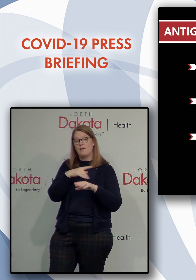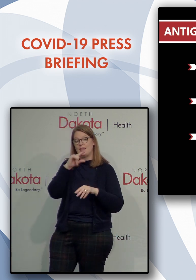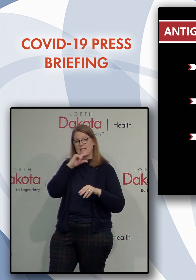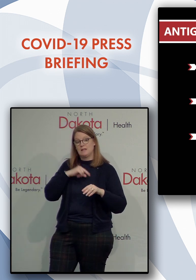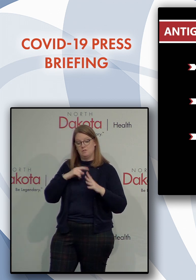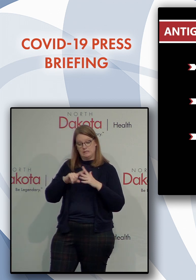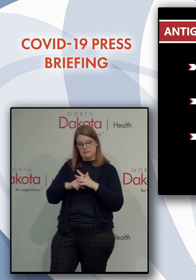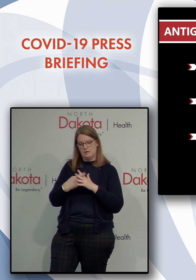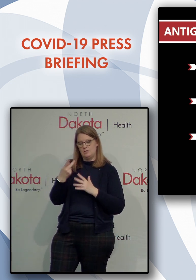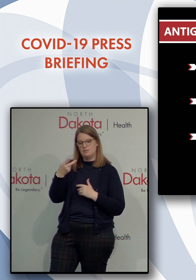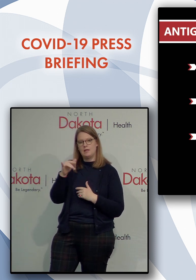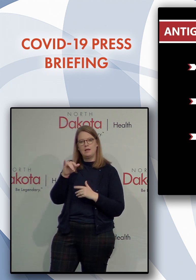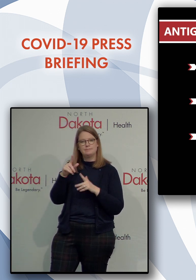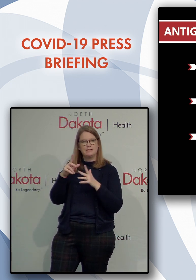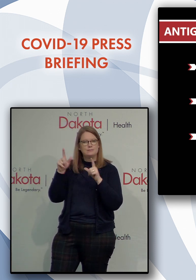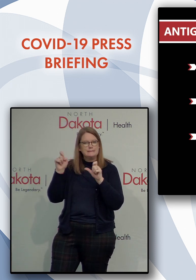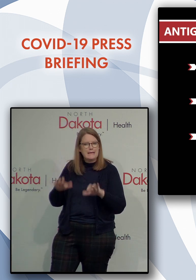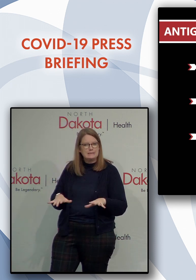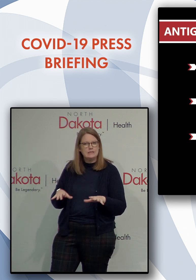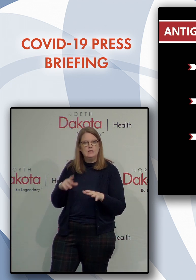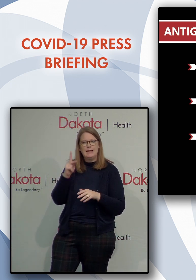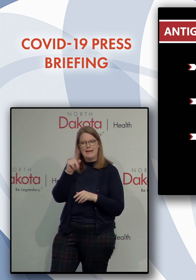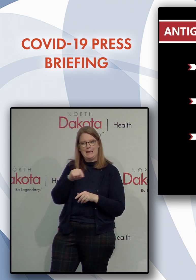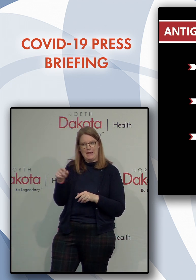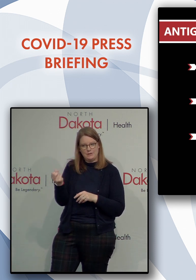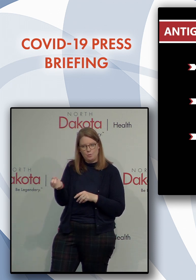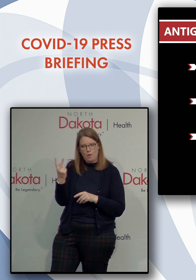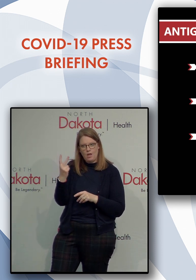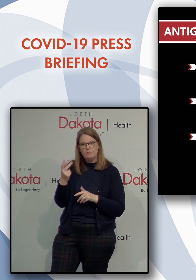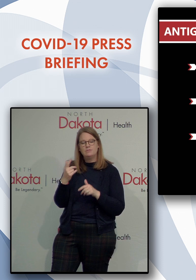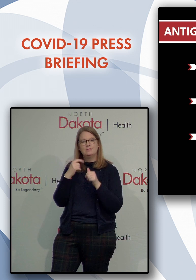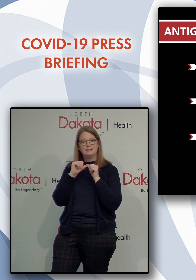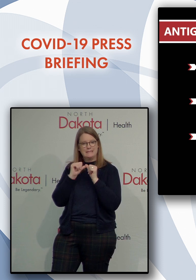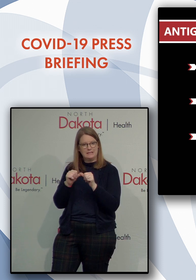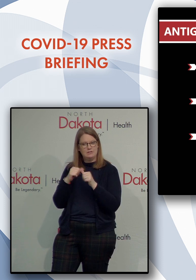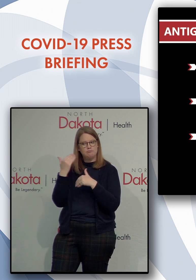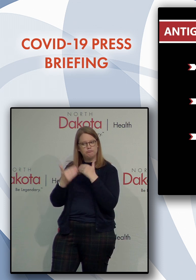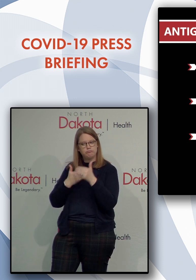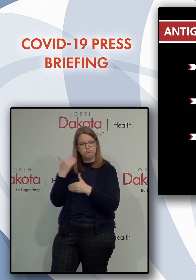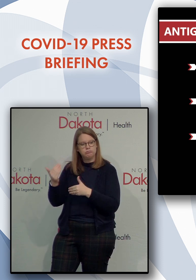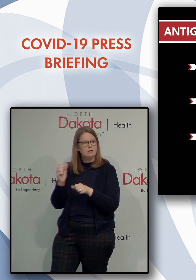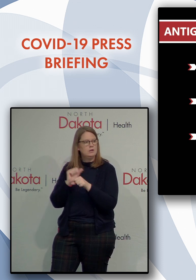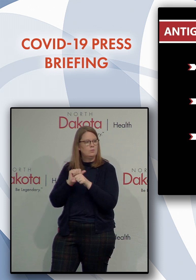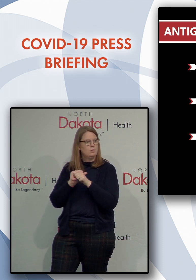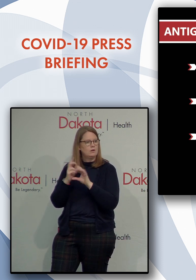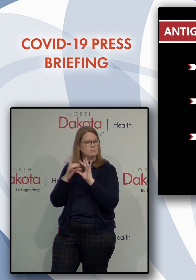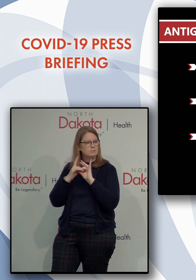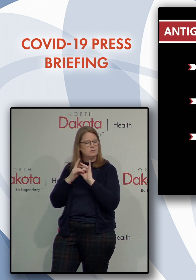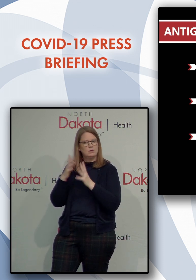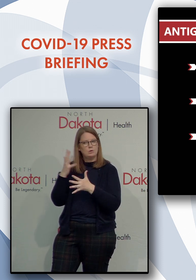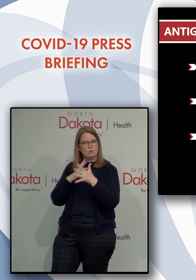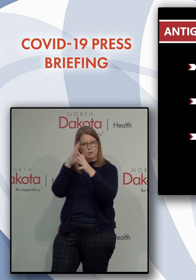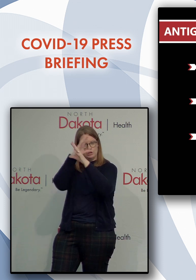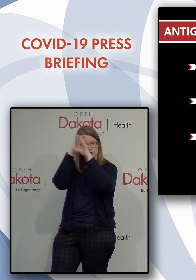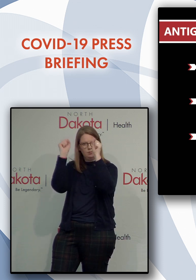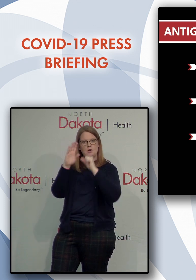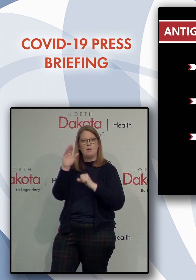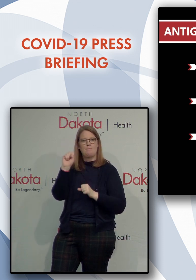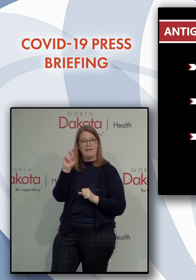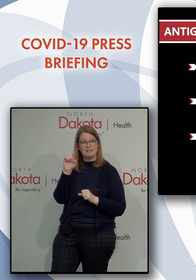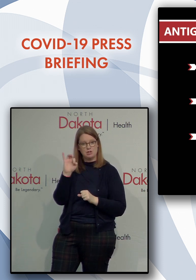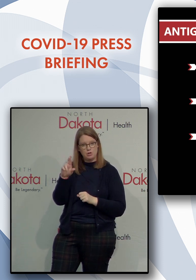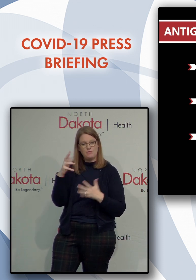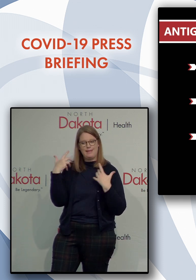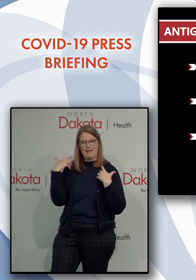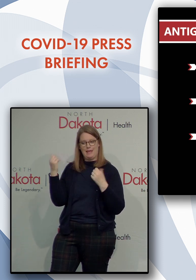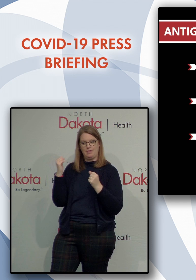began conducting pilot tests in K-12. We continue to make progress here, and we're going to work closely with Superintendent Baszler, the